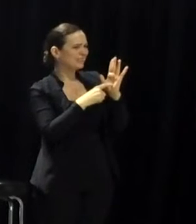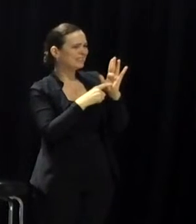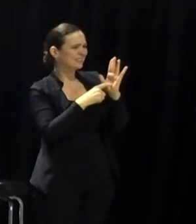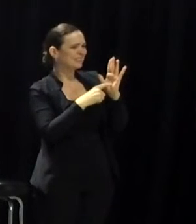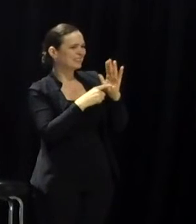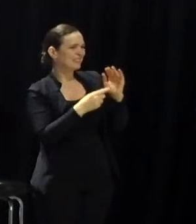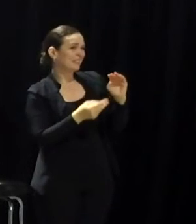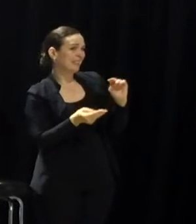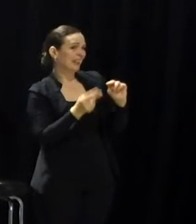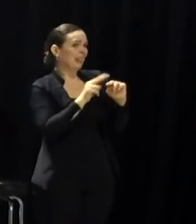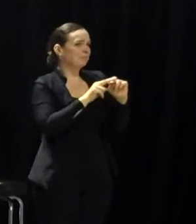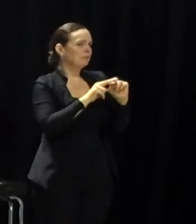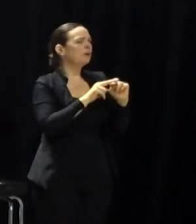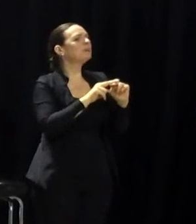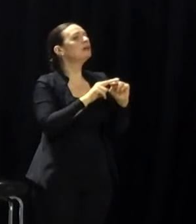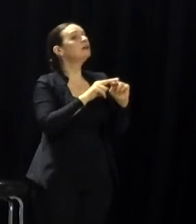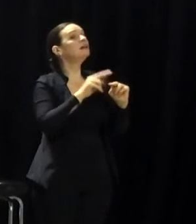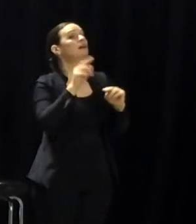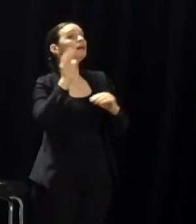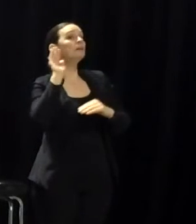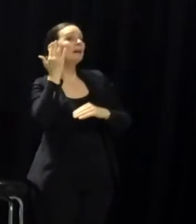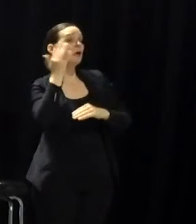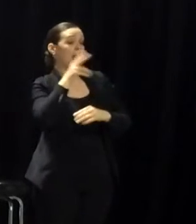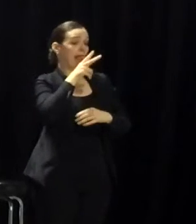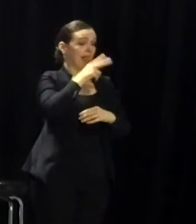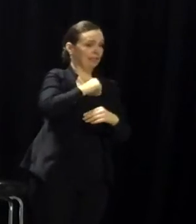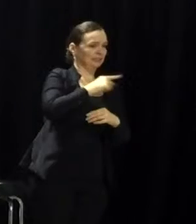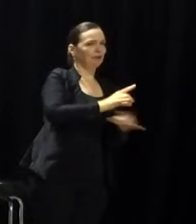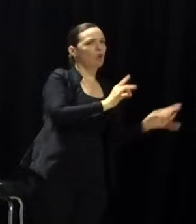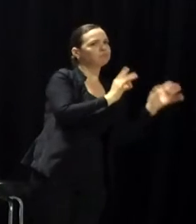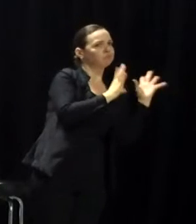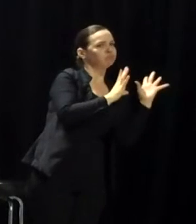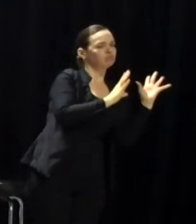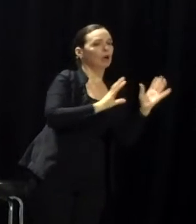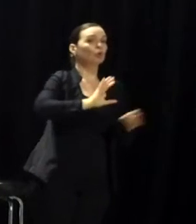us. Hospitalizations have stabilized